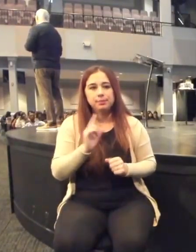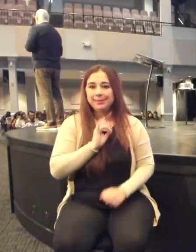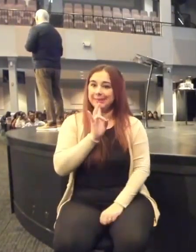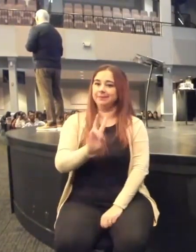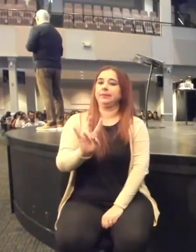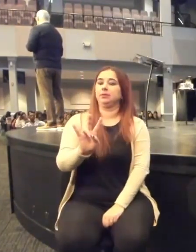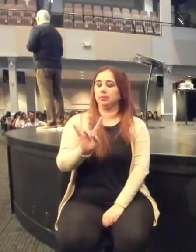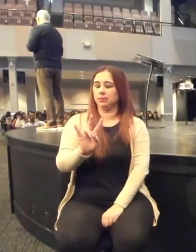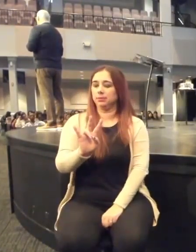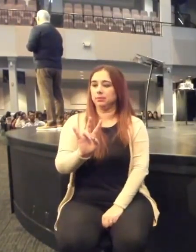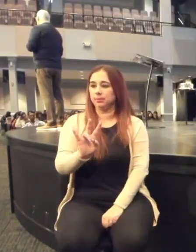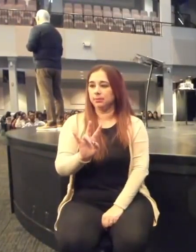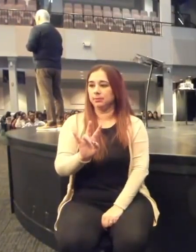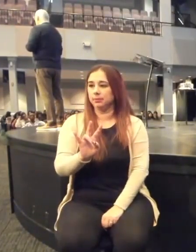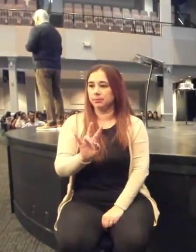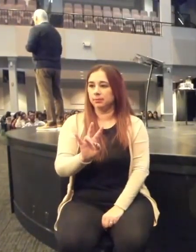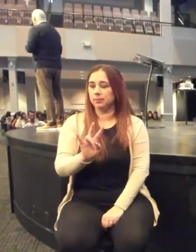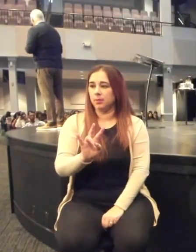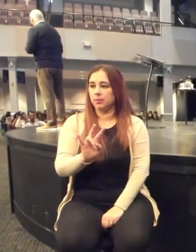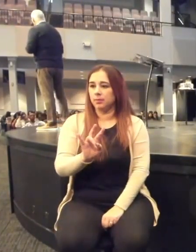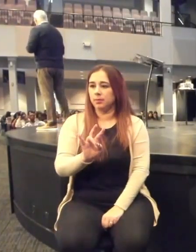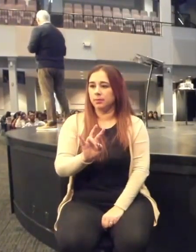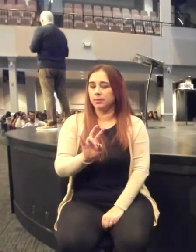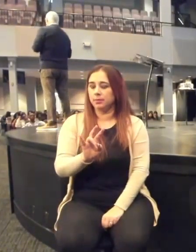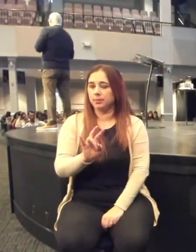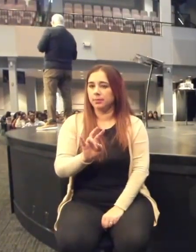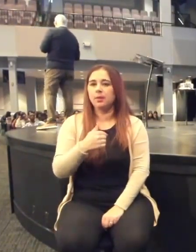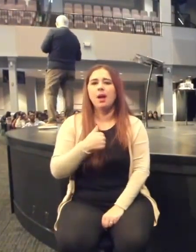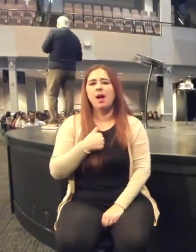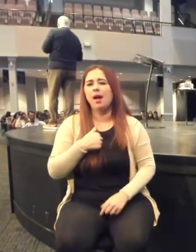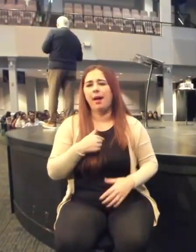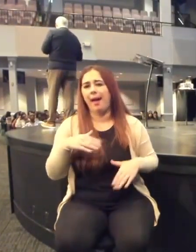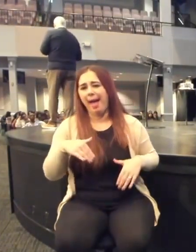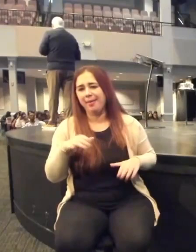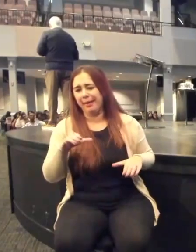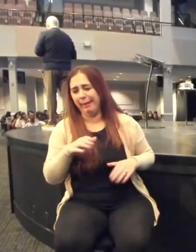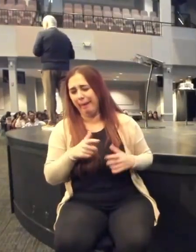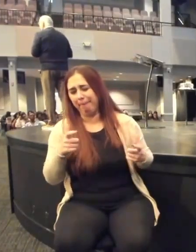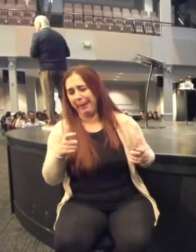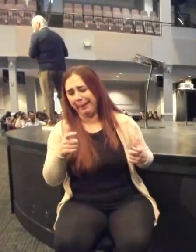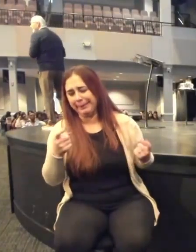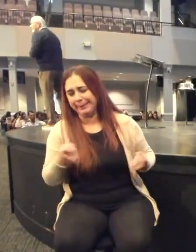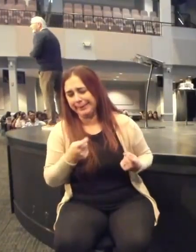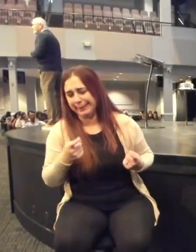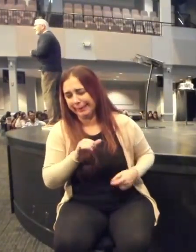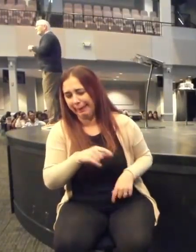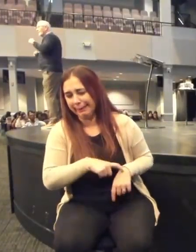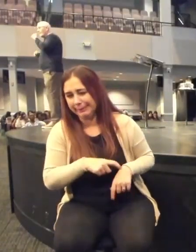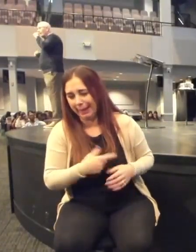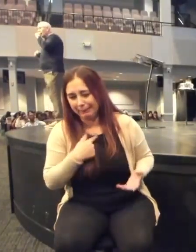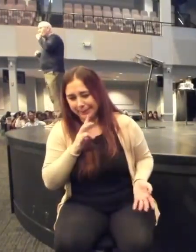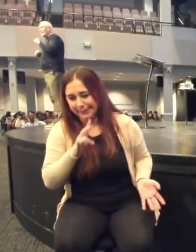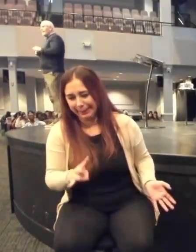7 years old. Now, I had not done any major crimes at that point in time. Okay.